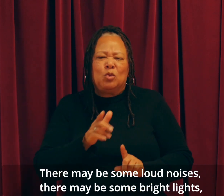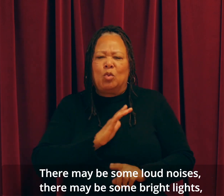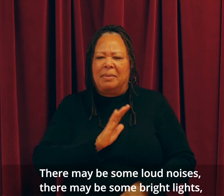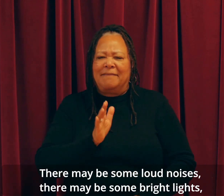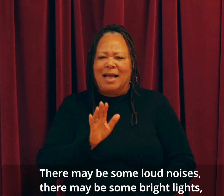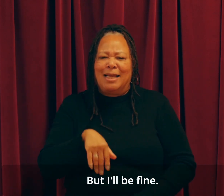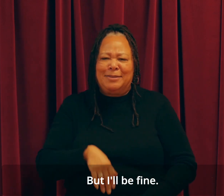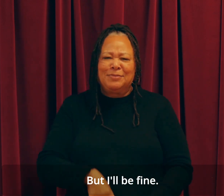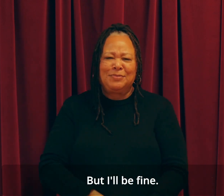But I'll be fine.